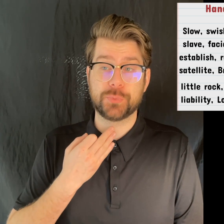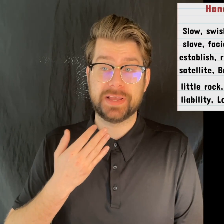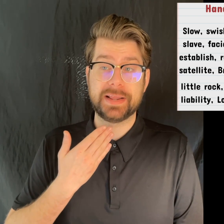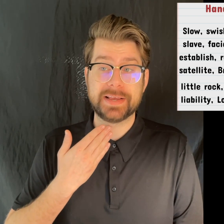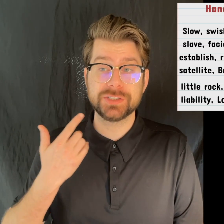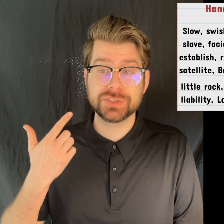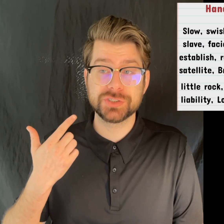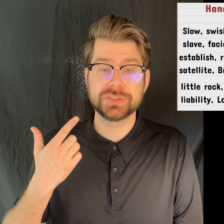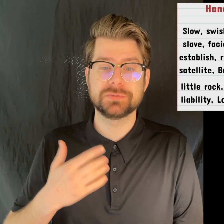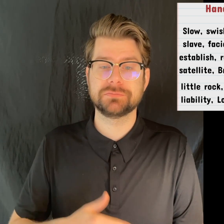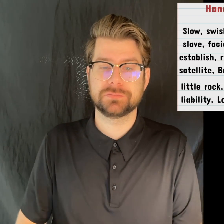British,